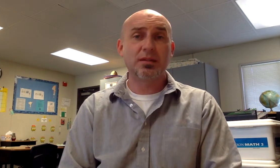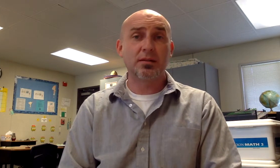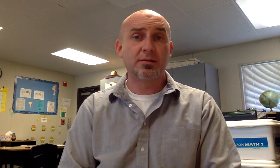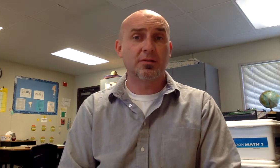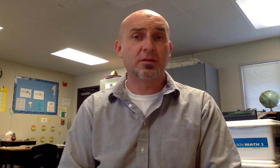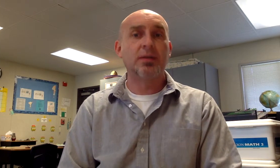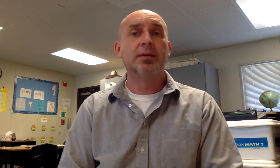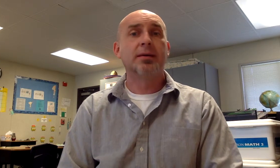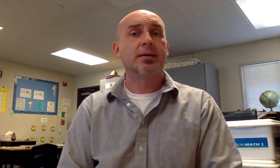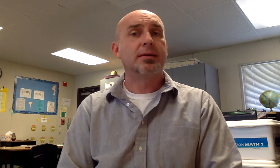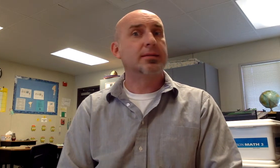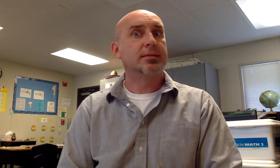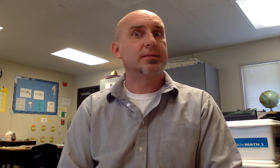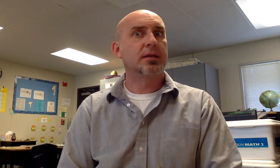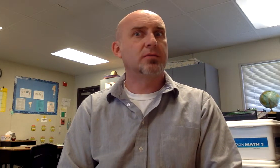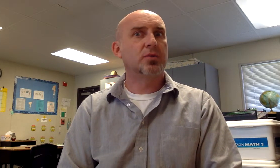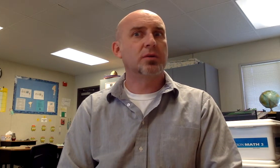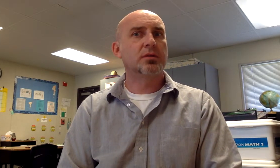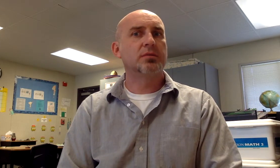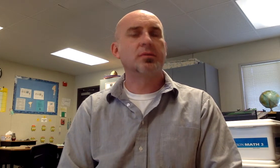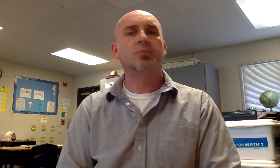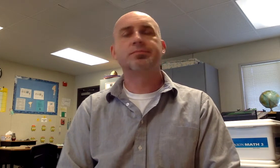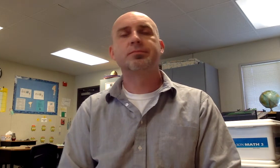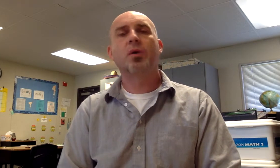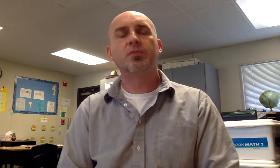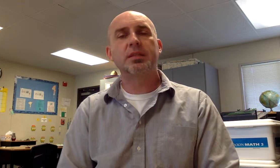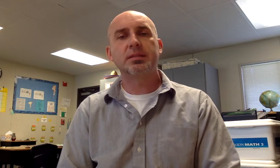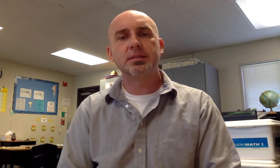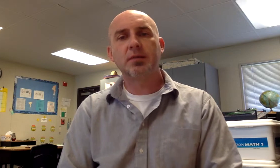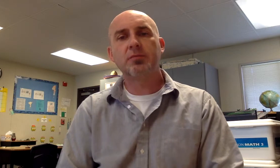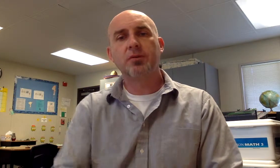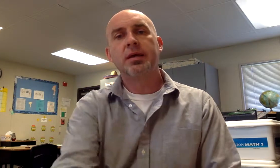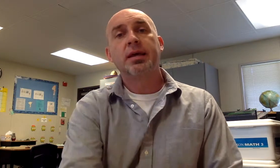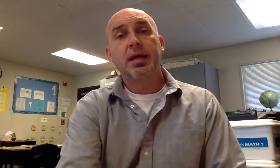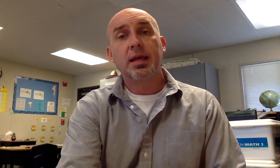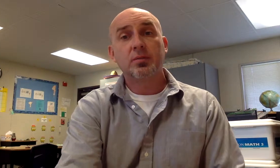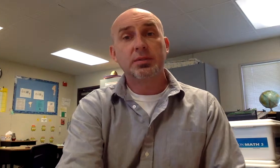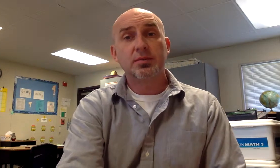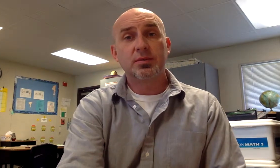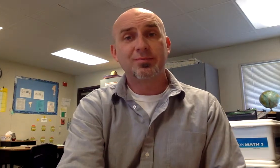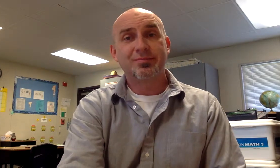clear in this line of work. So hopefully this is helpful, and we'll see you soon.